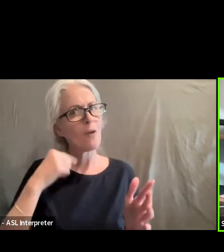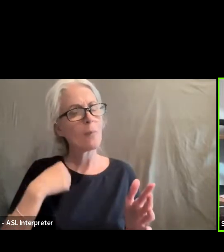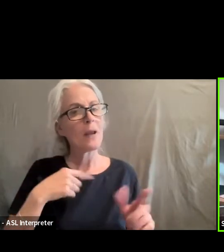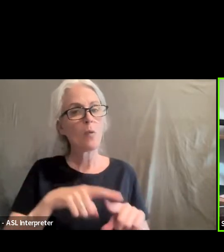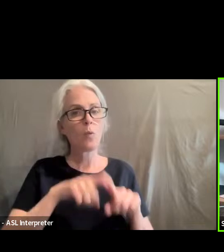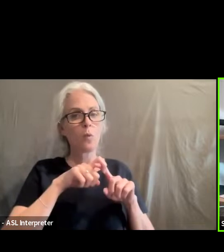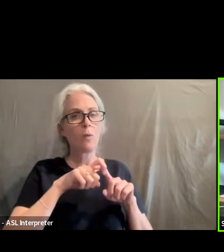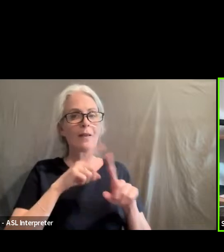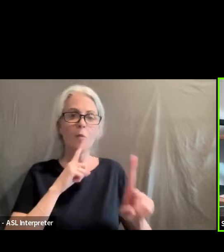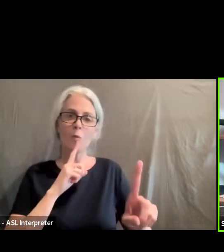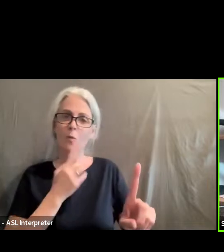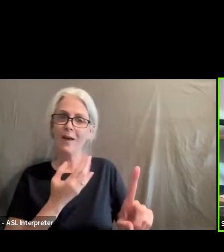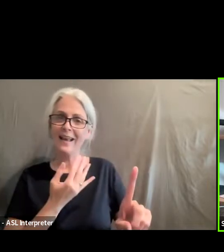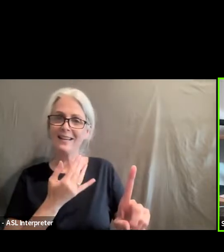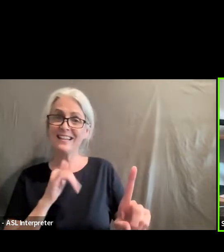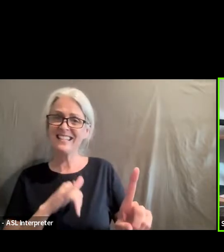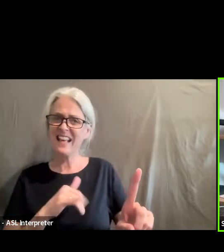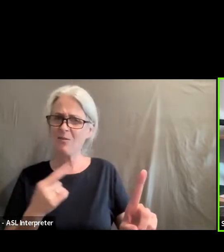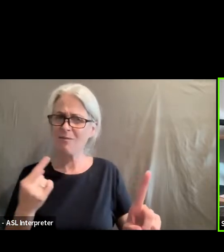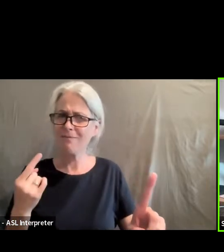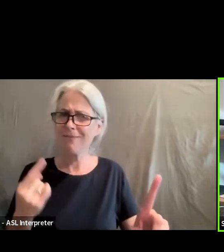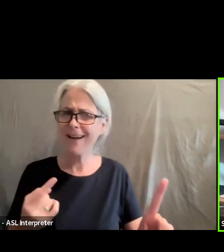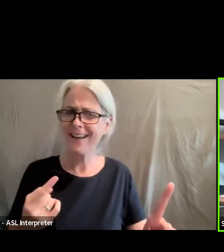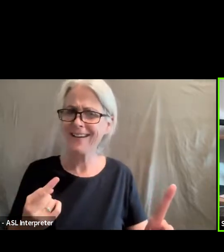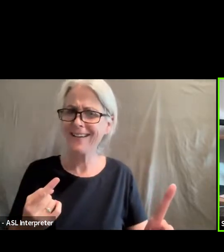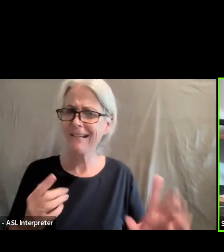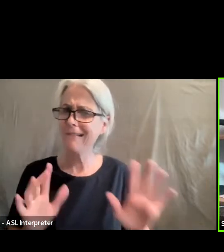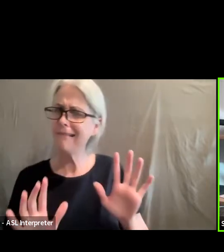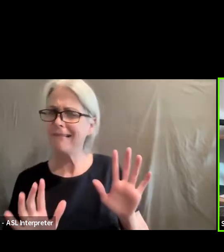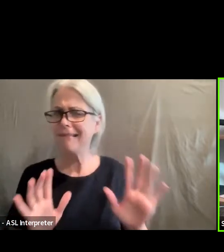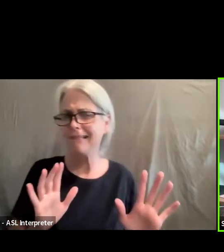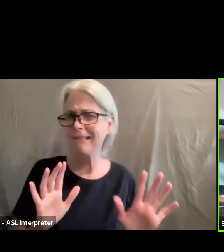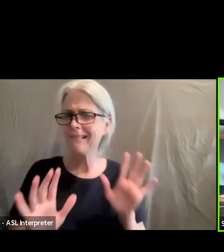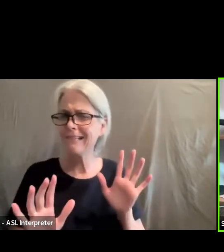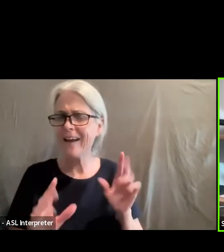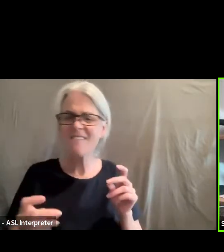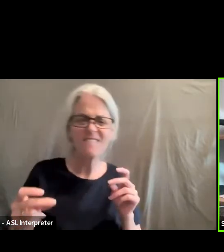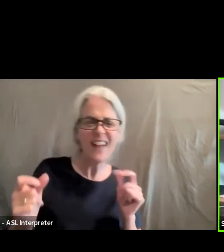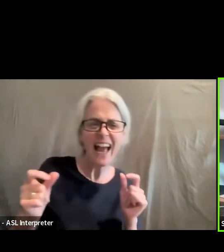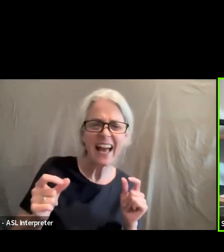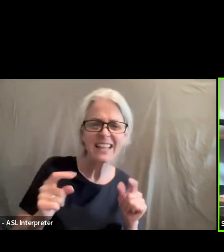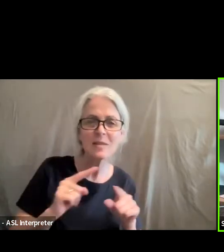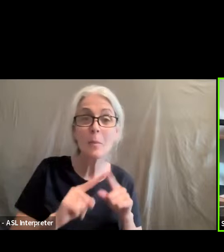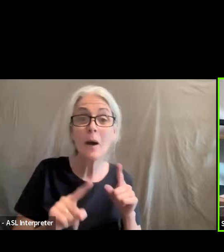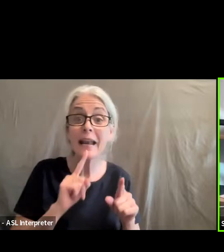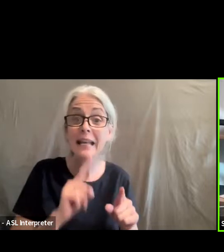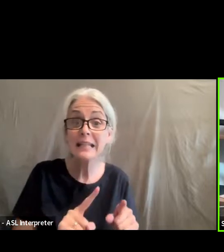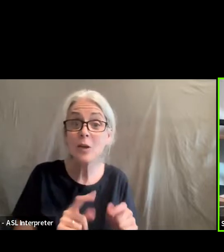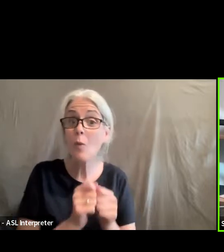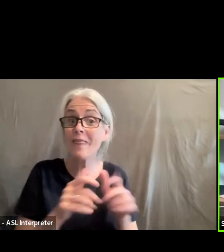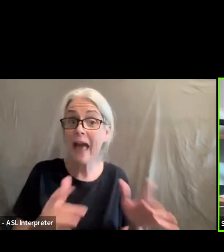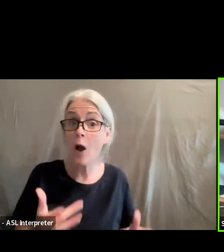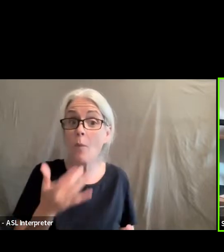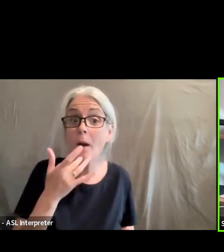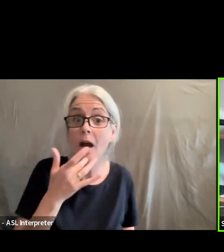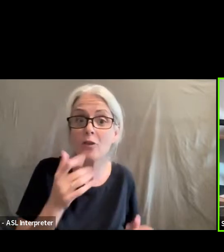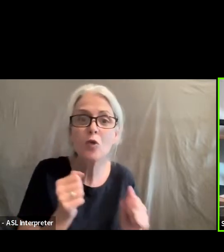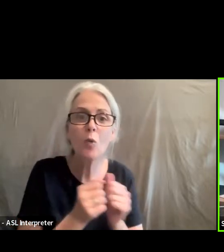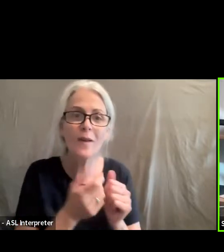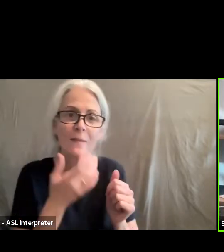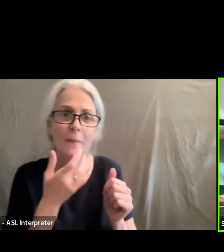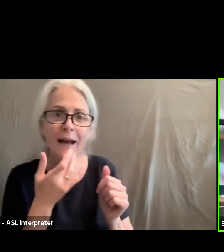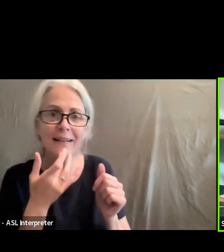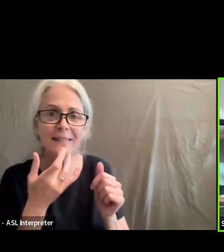and go, is that right? Like, wait a minute, what? Yeah. And Trustee Jacobson, you and I've